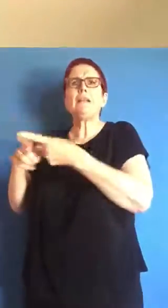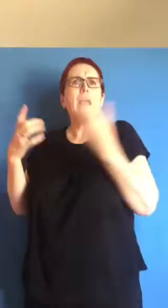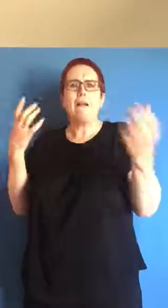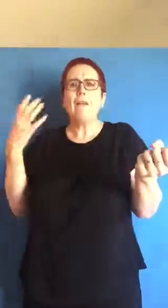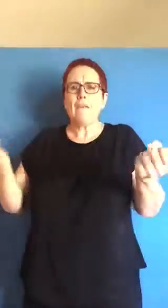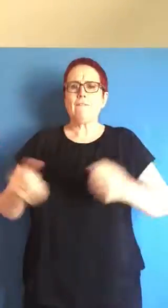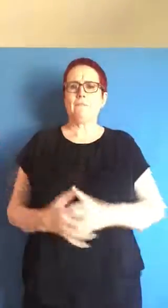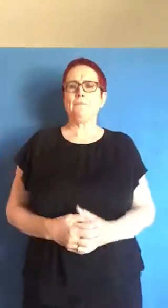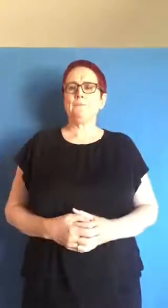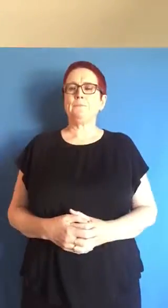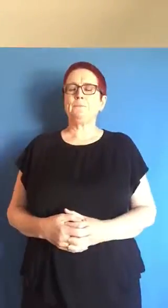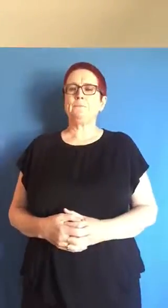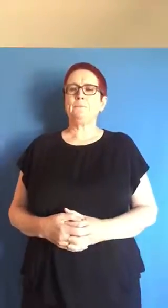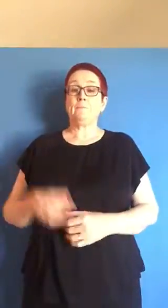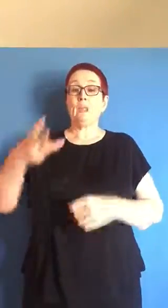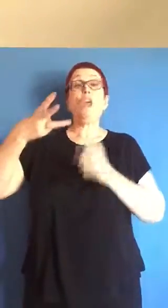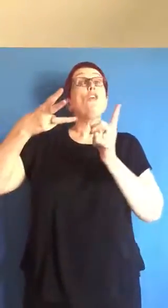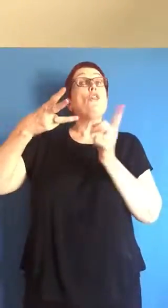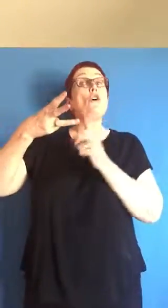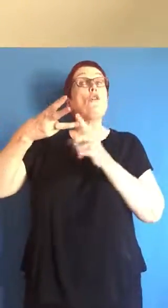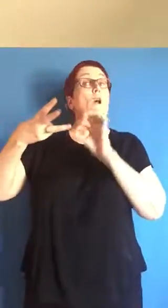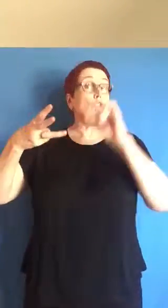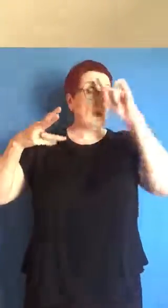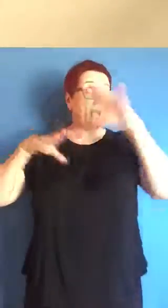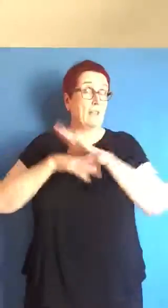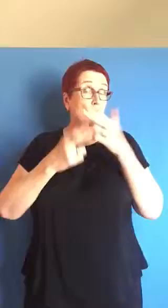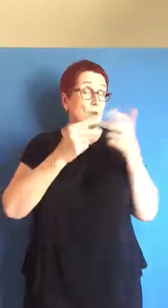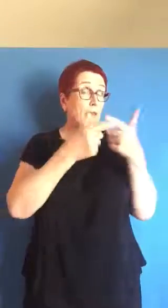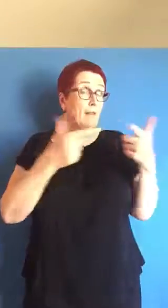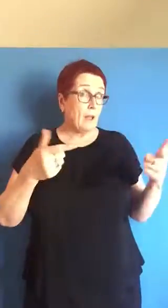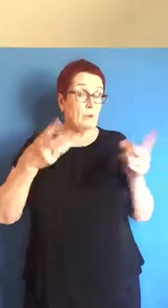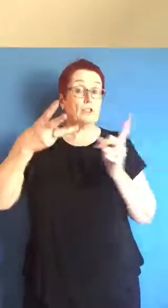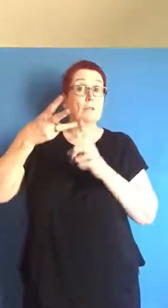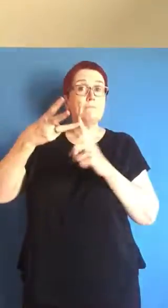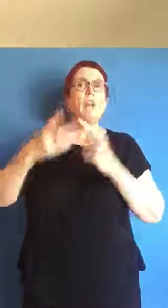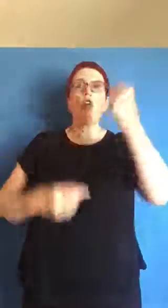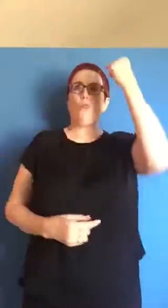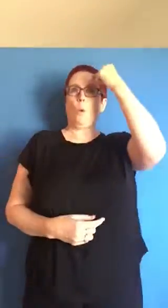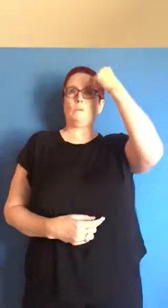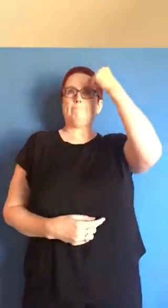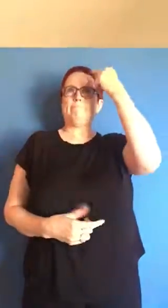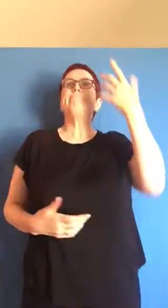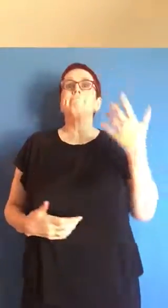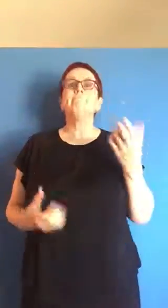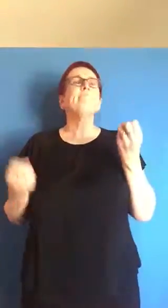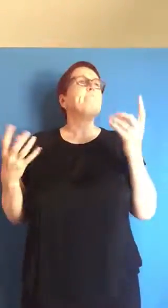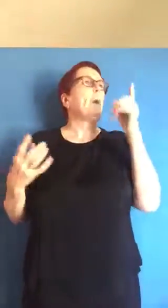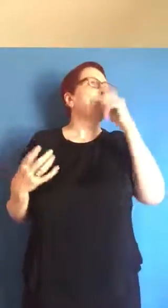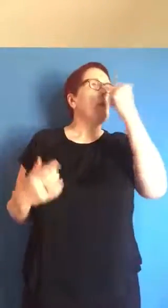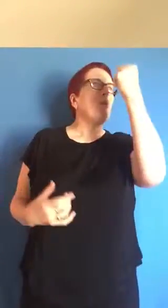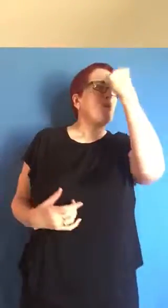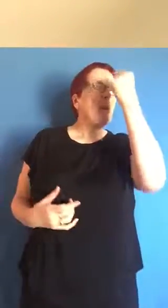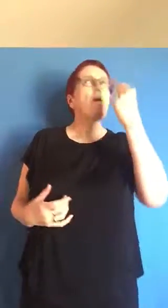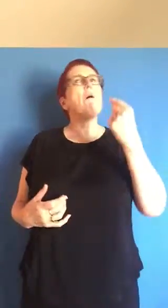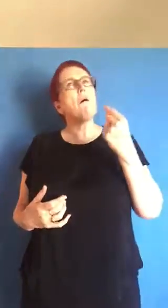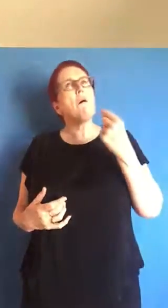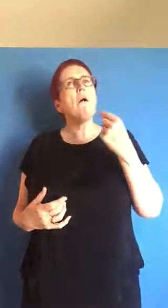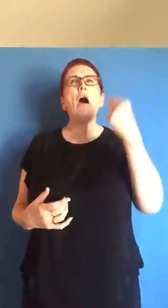language. Now, a third thing not to confuse language with is thought. Many people report that they think in